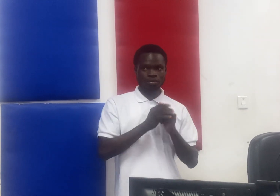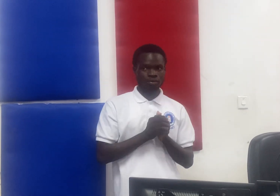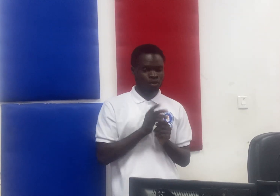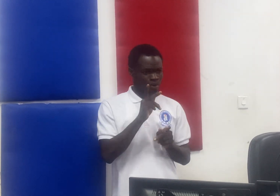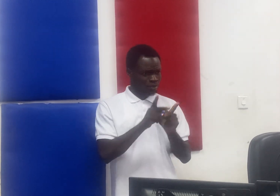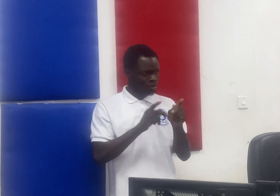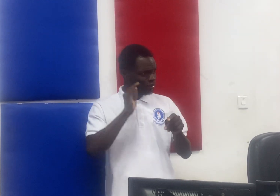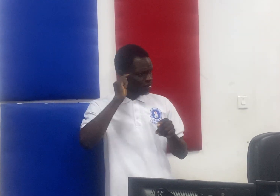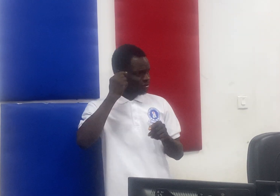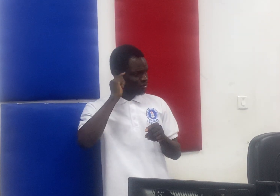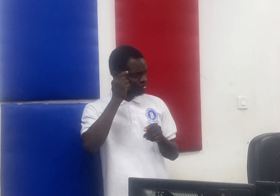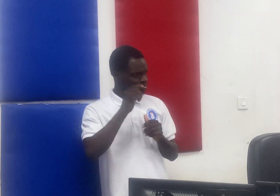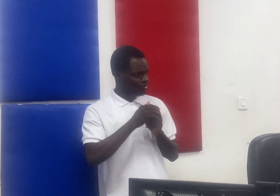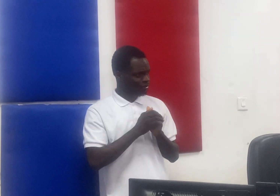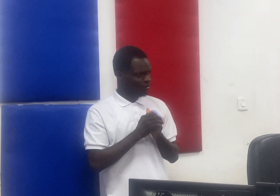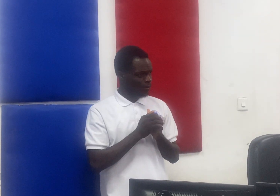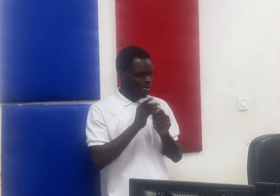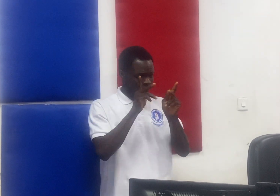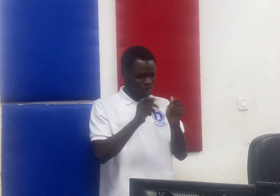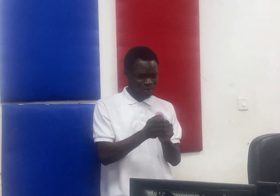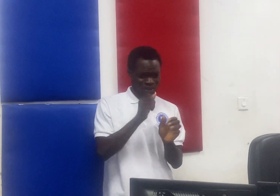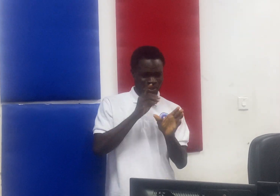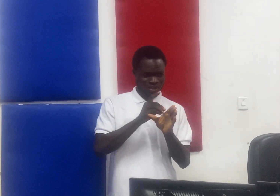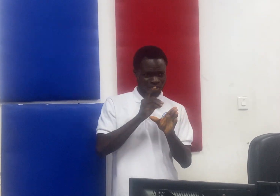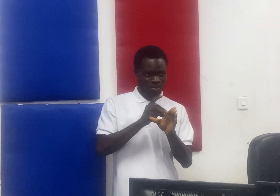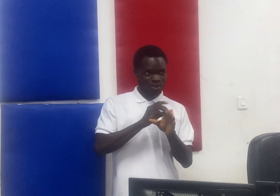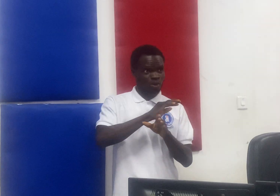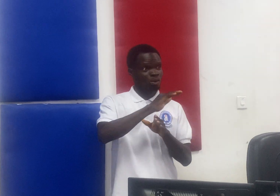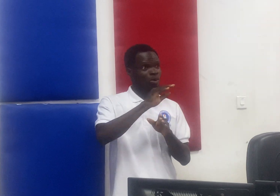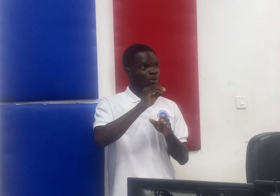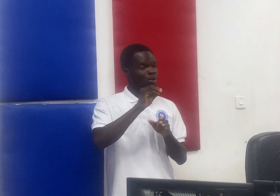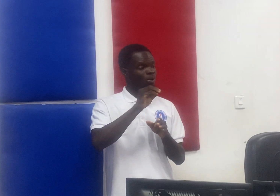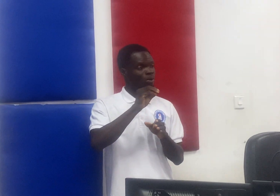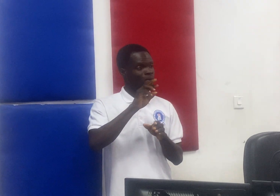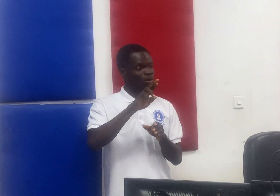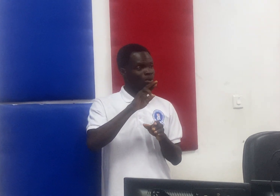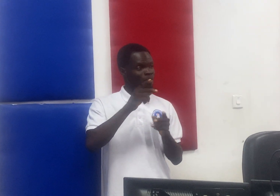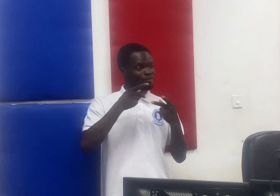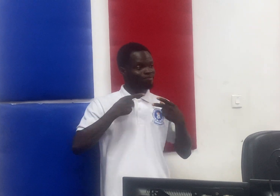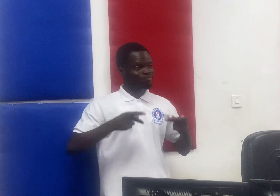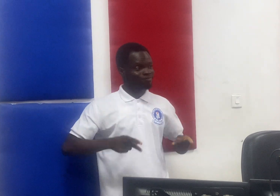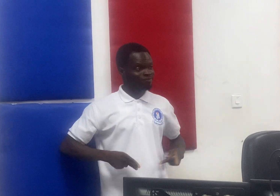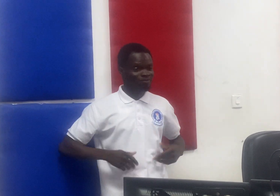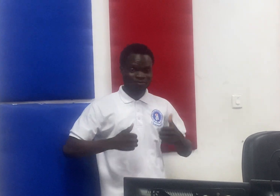think that persons with disability or physically challenged or short people